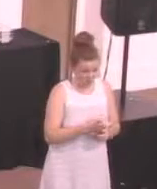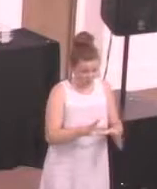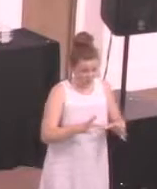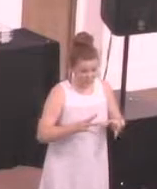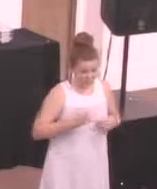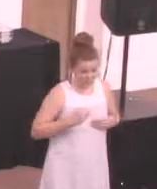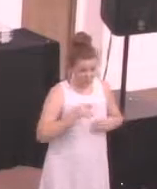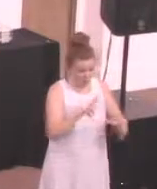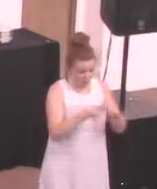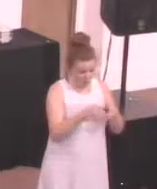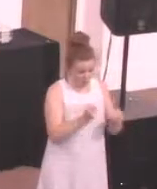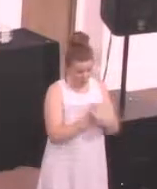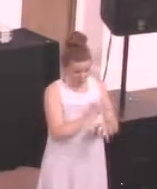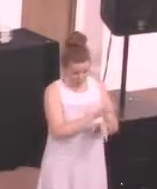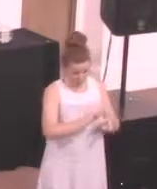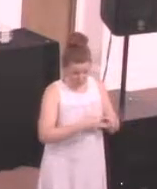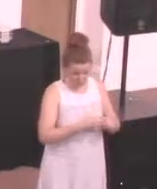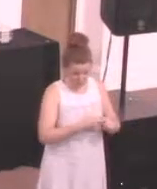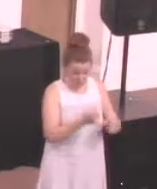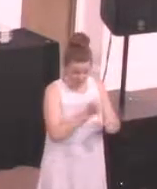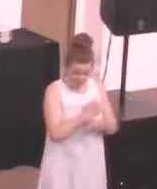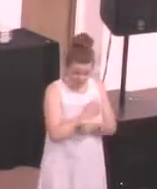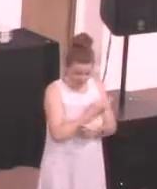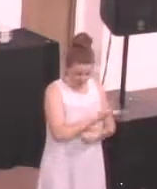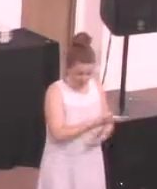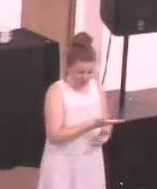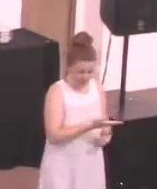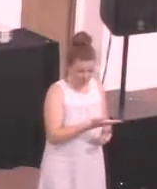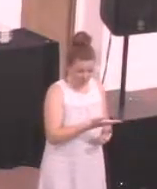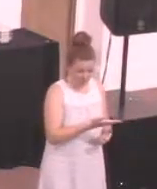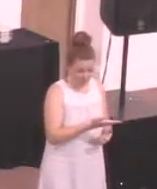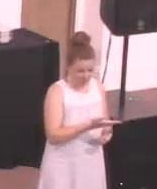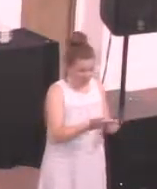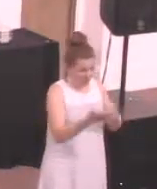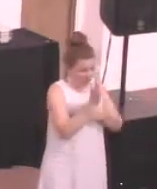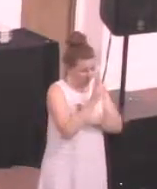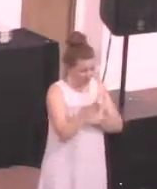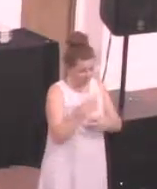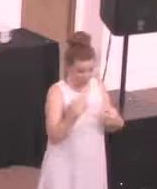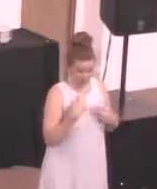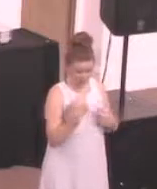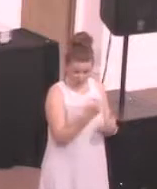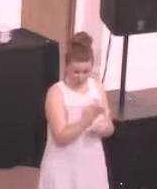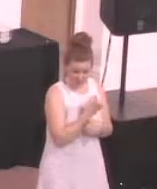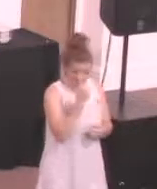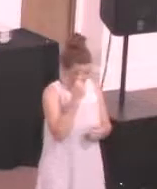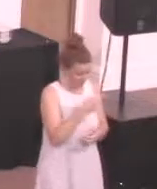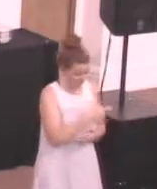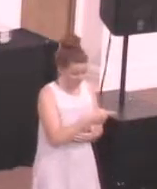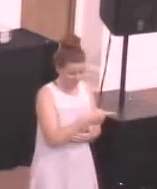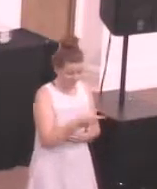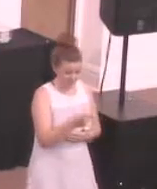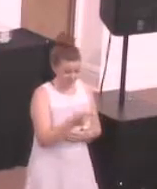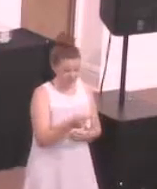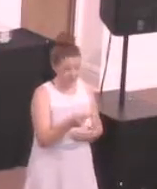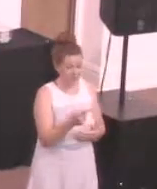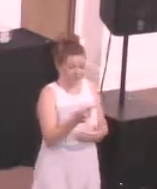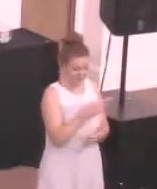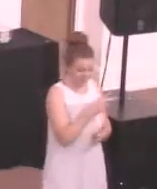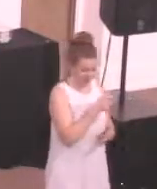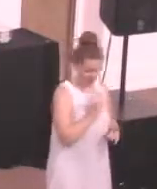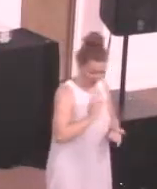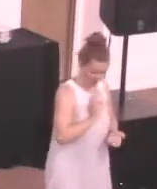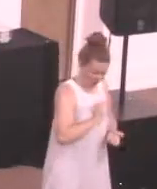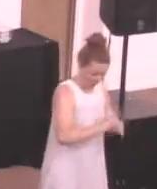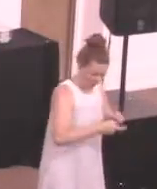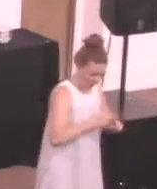Walk with your friends. Love them. Let them know that God only has love for them, amen? They need to hear it over and over